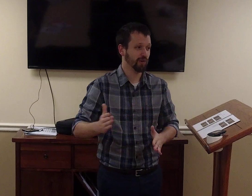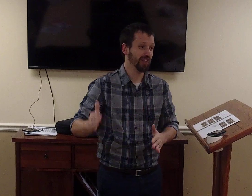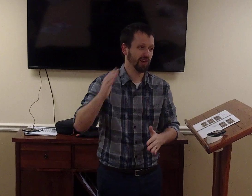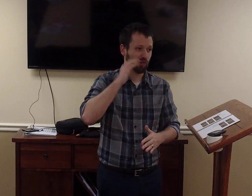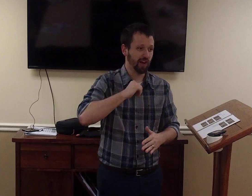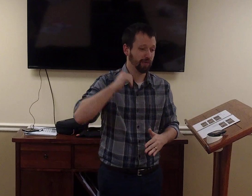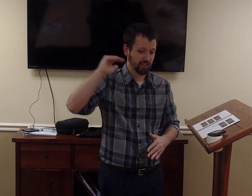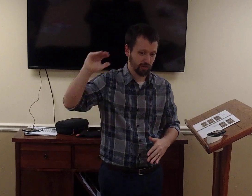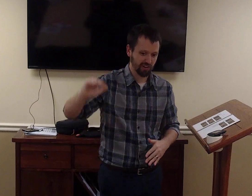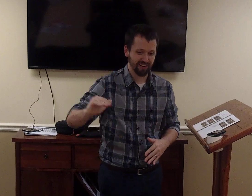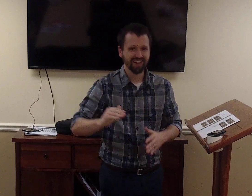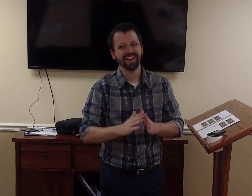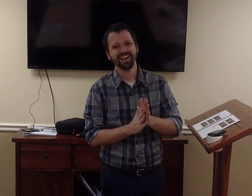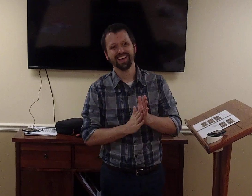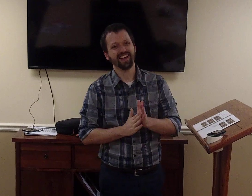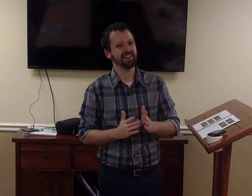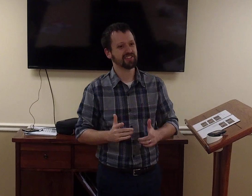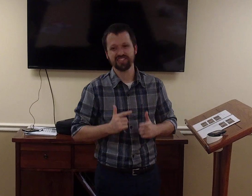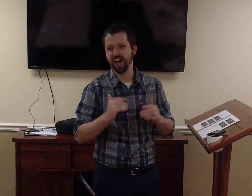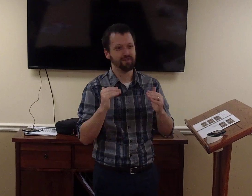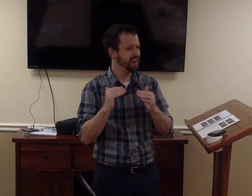really old. I'll be shorter. That's just not fair.